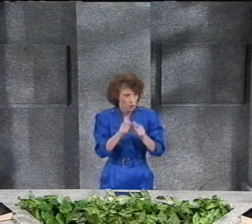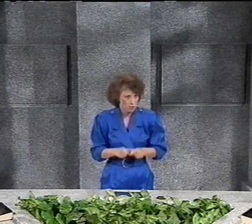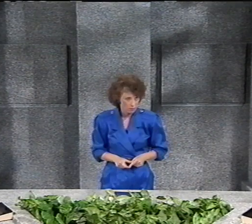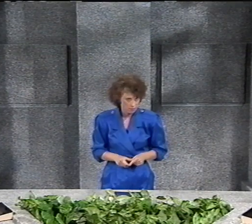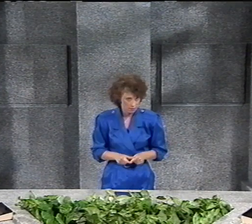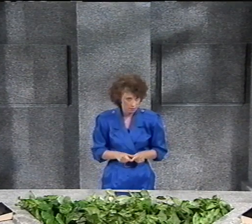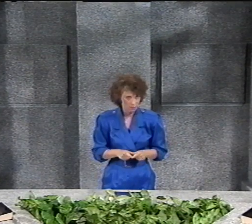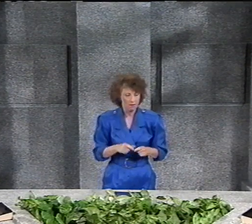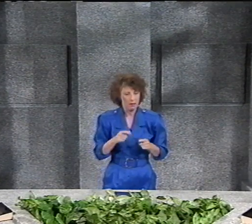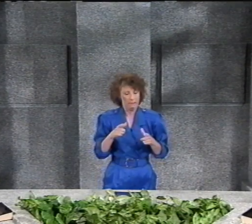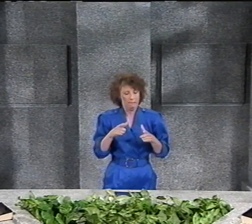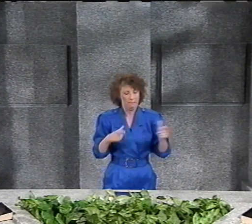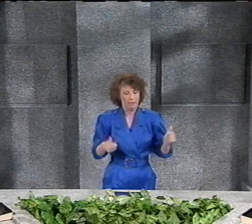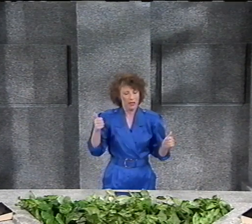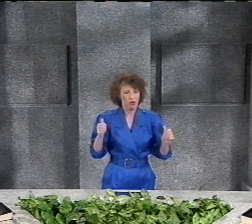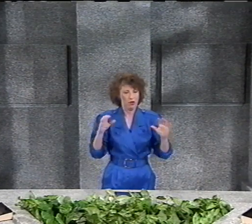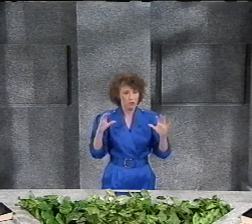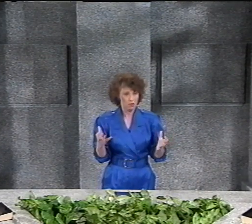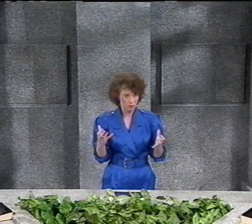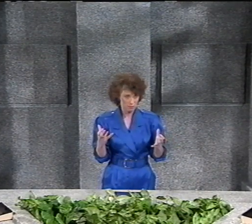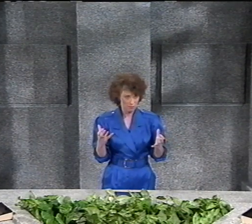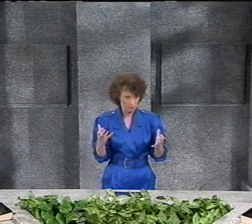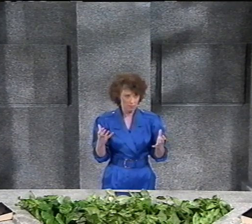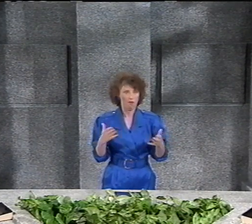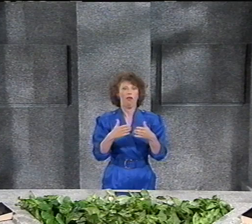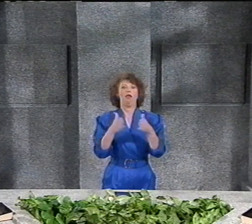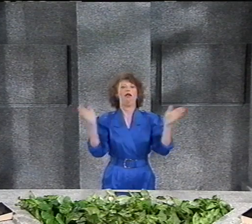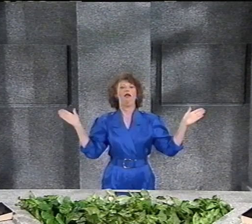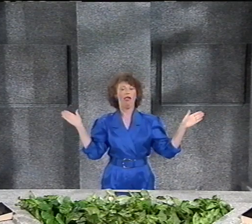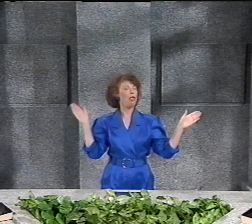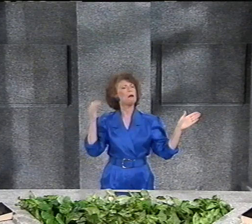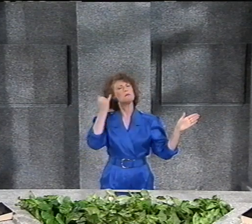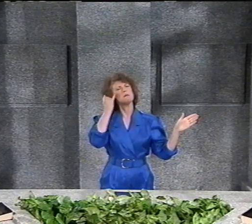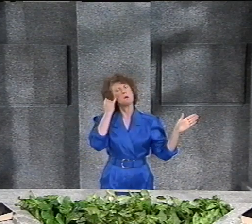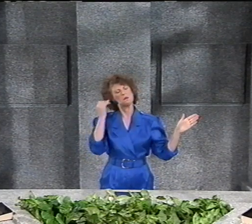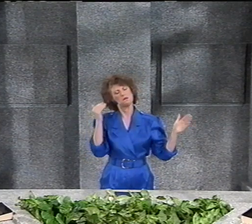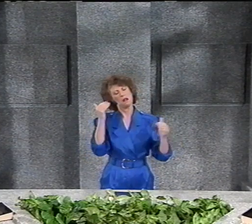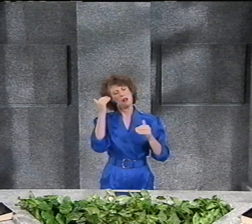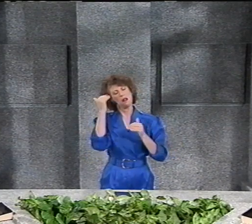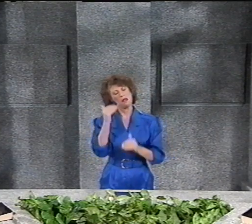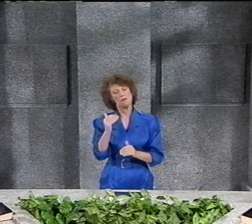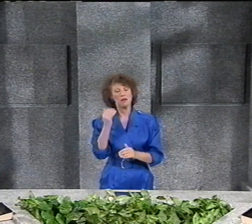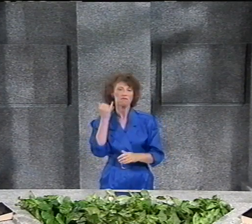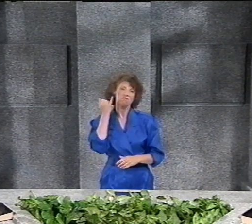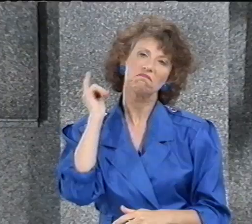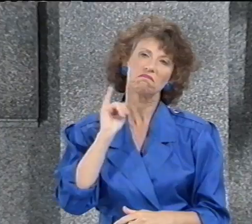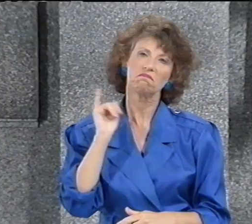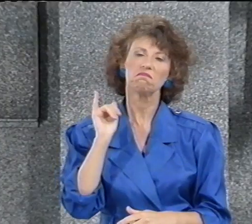the set. For example, I could spell the name of a